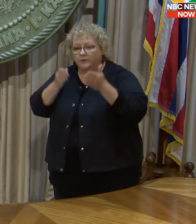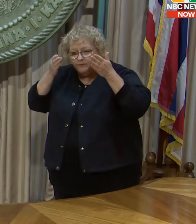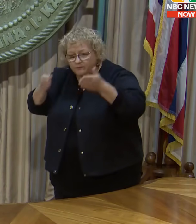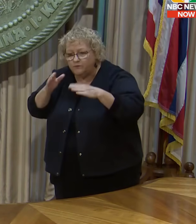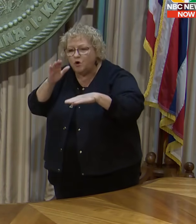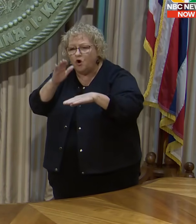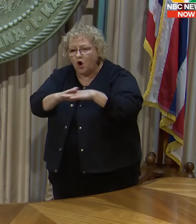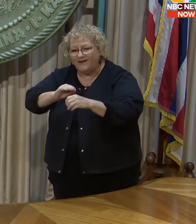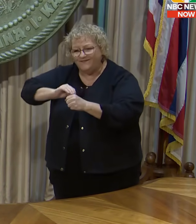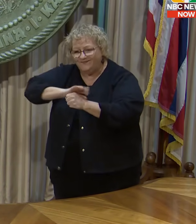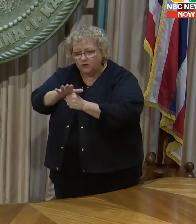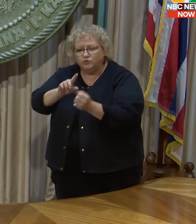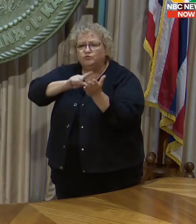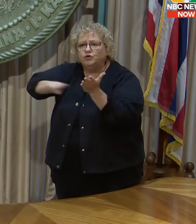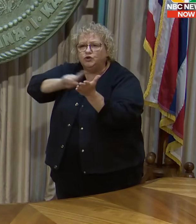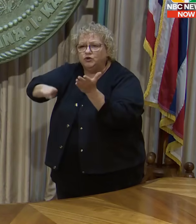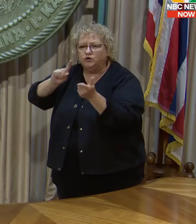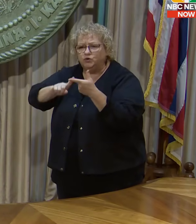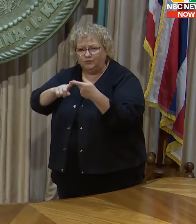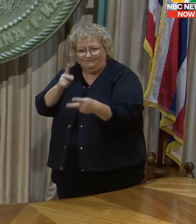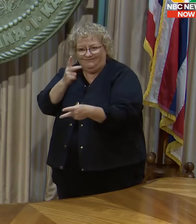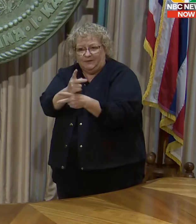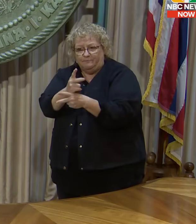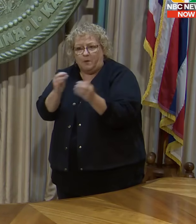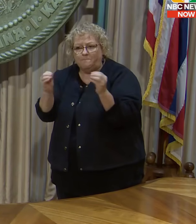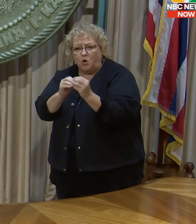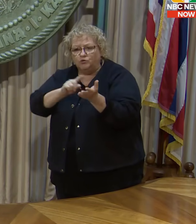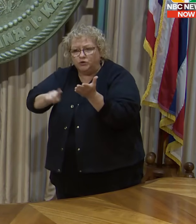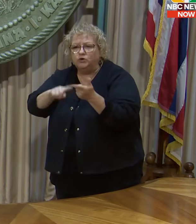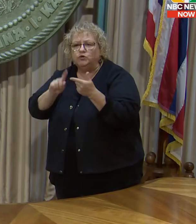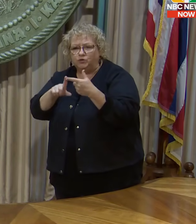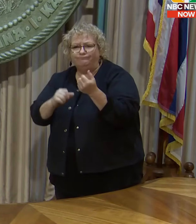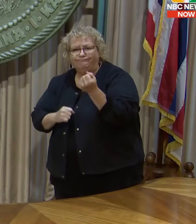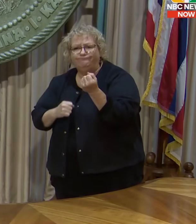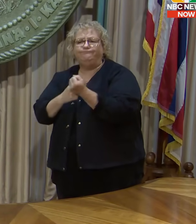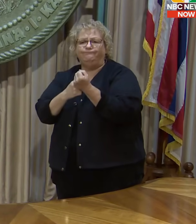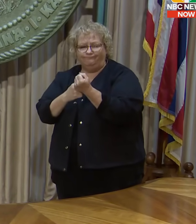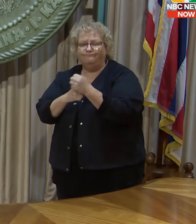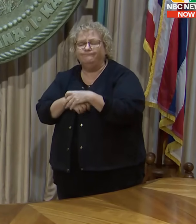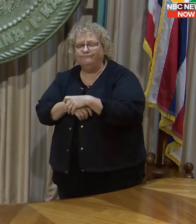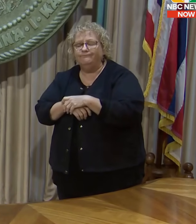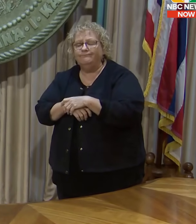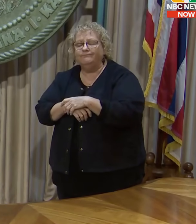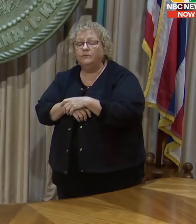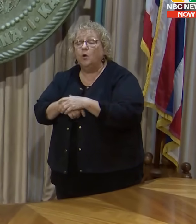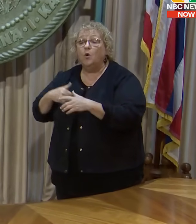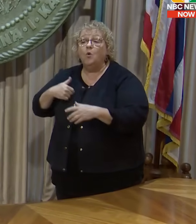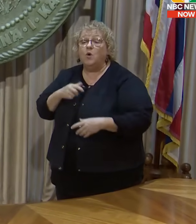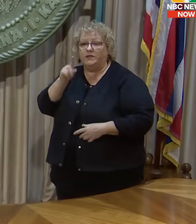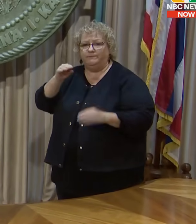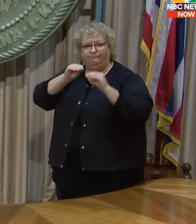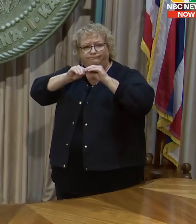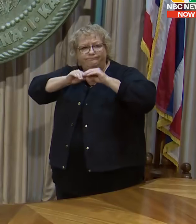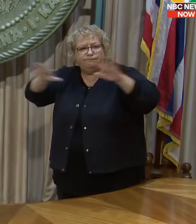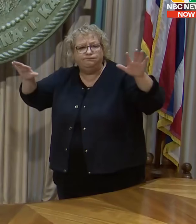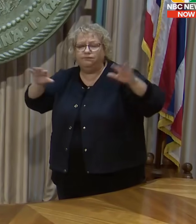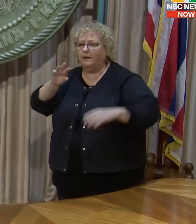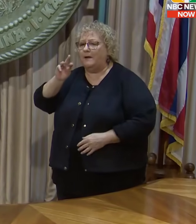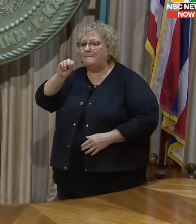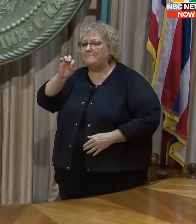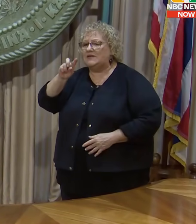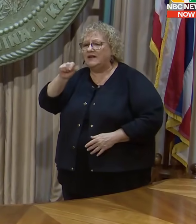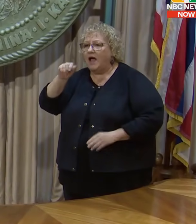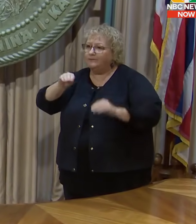the virus itself. The details are in a document that we sent out to the media and